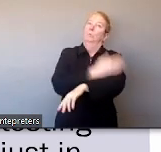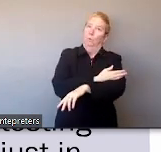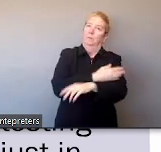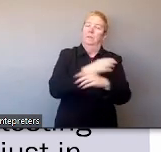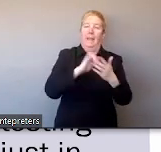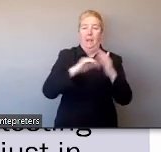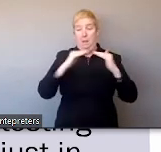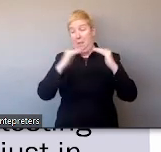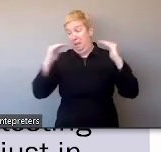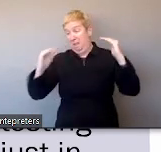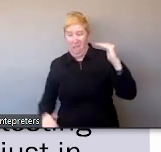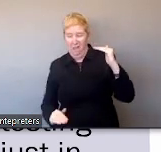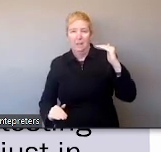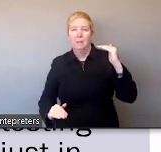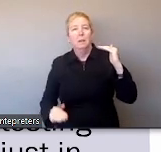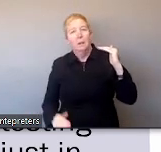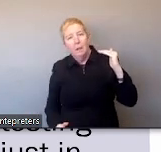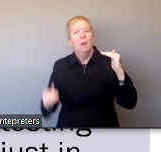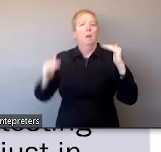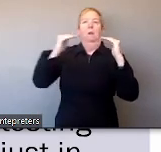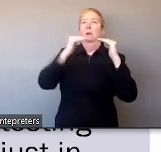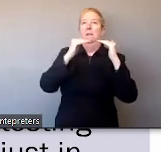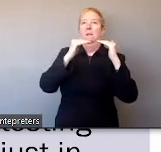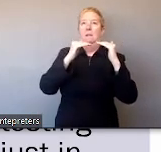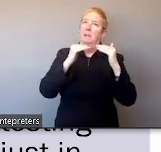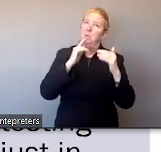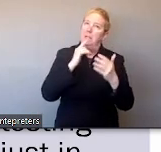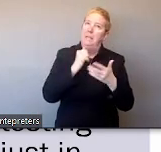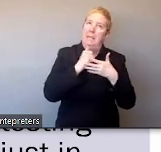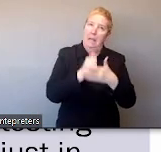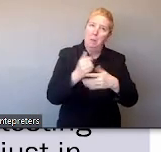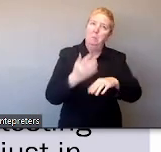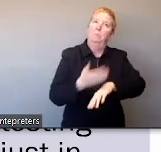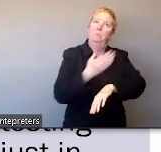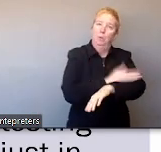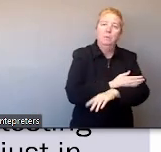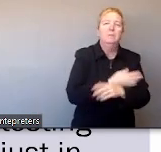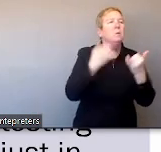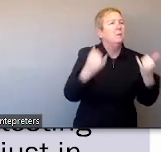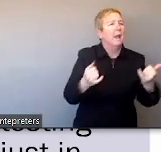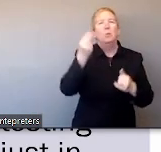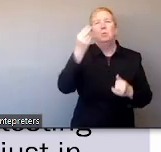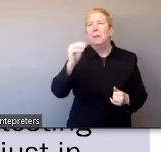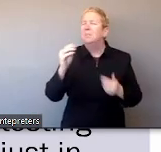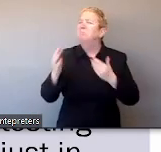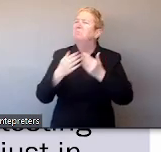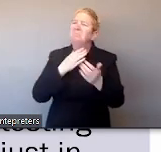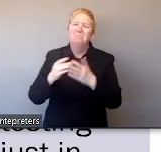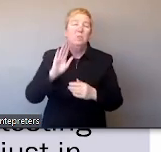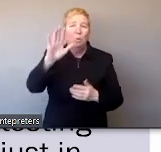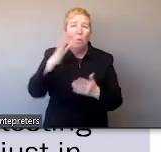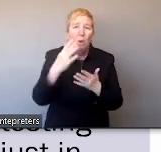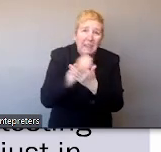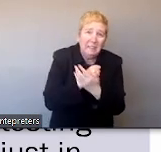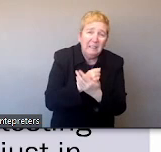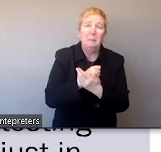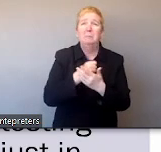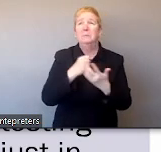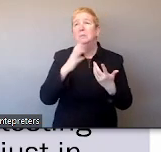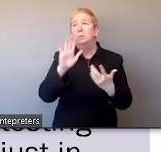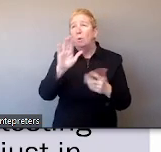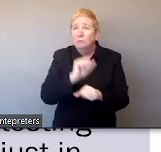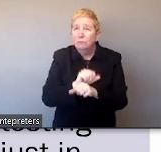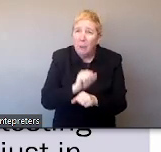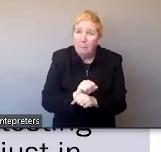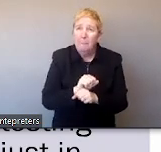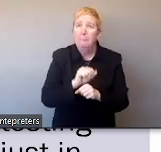that it doesn't matter what your income is, what kind of level of serious illness you have. Everyone in New Mexico had equal